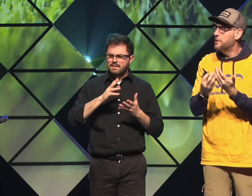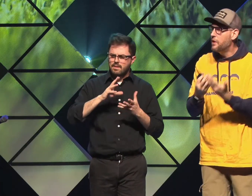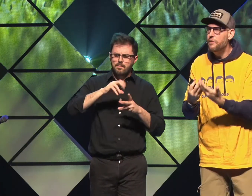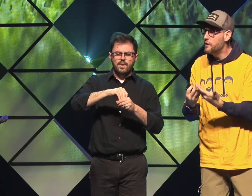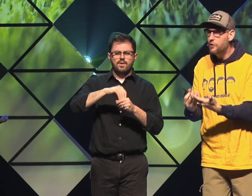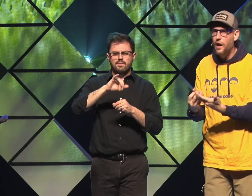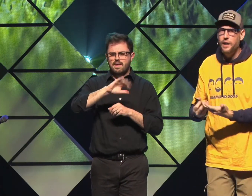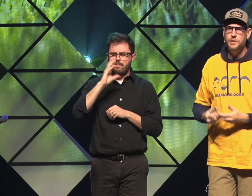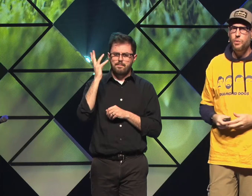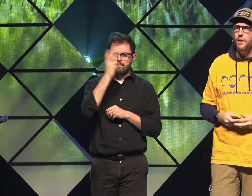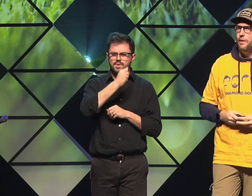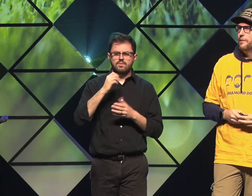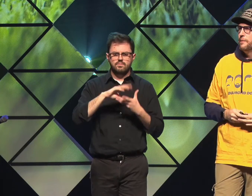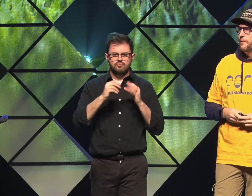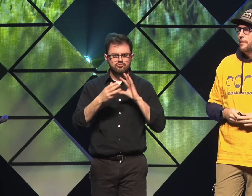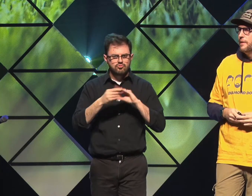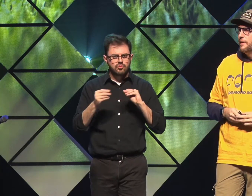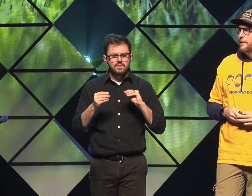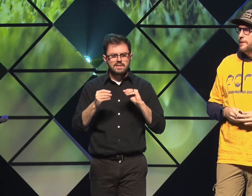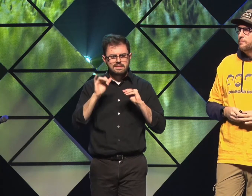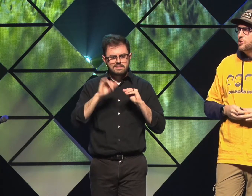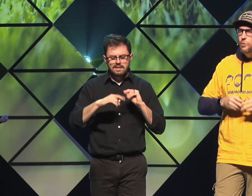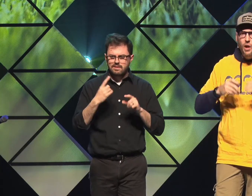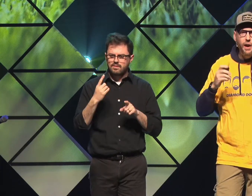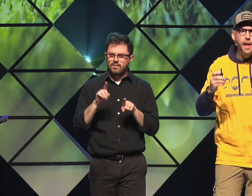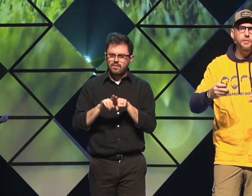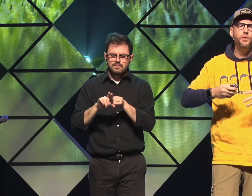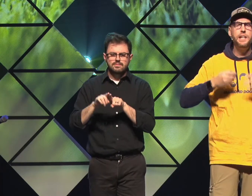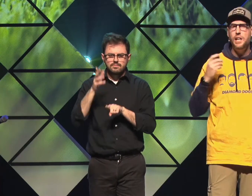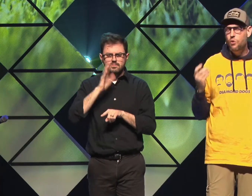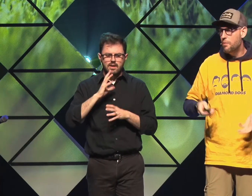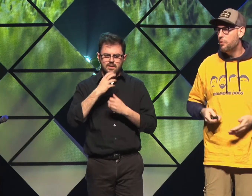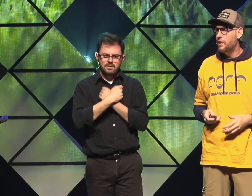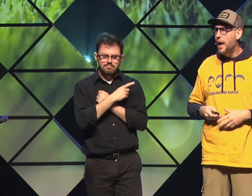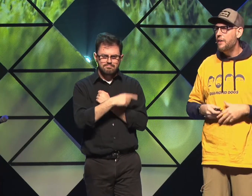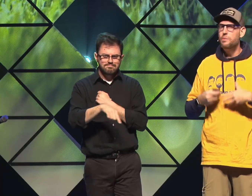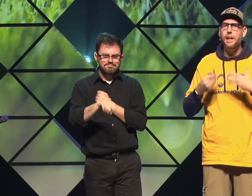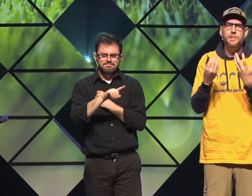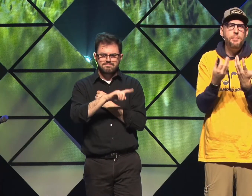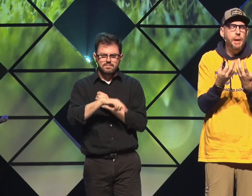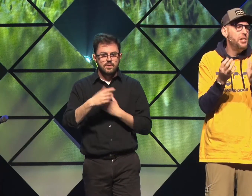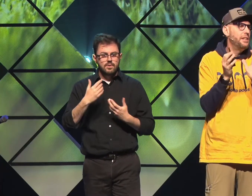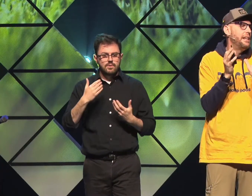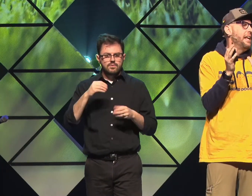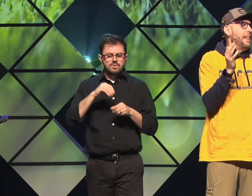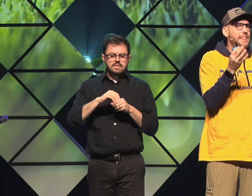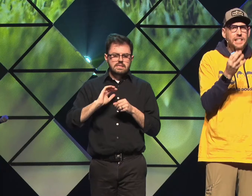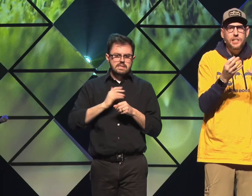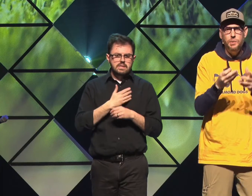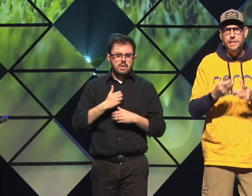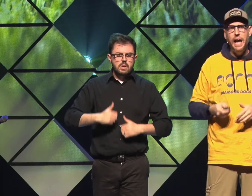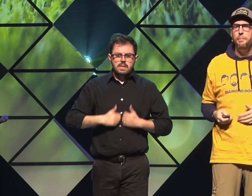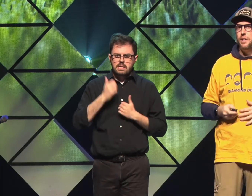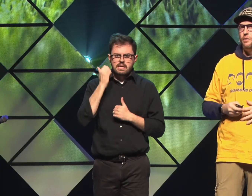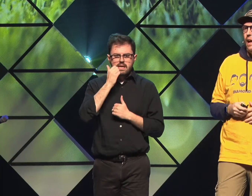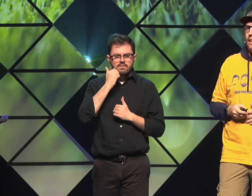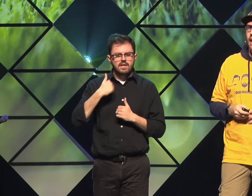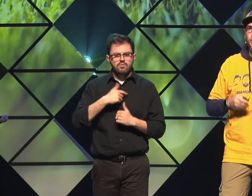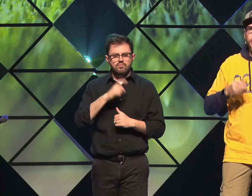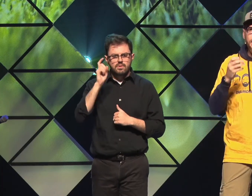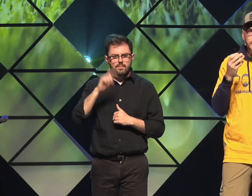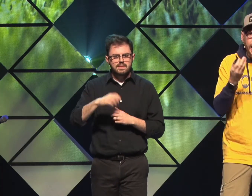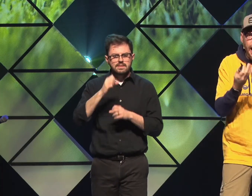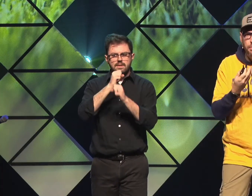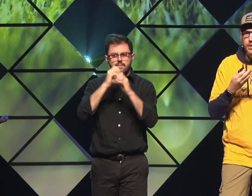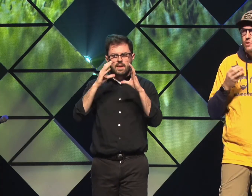is beloved of God as well. And so in our everyday normal lives, we have to imagine that this is what's happening, right?